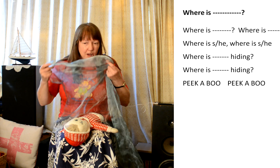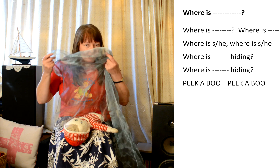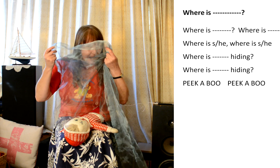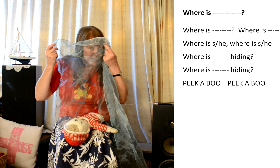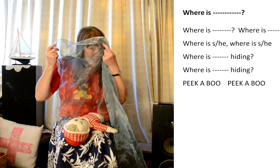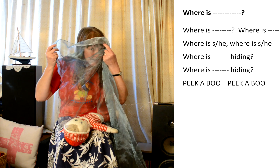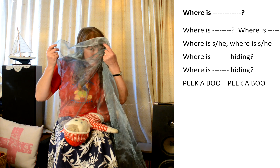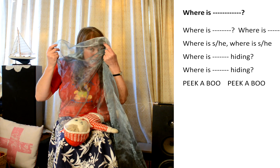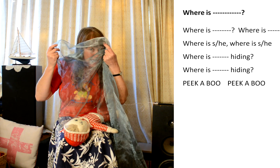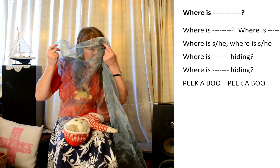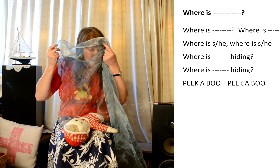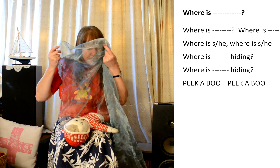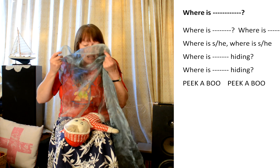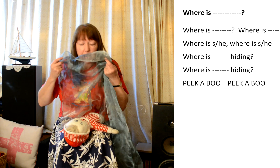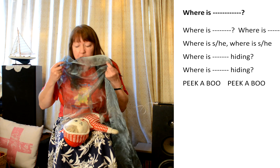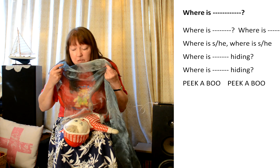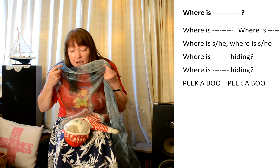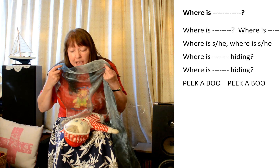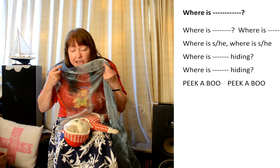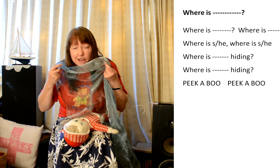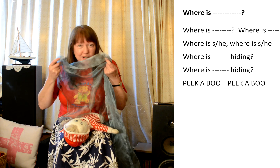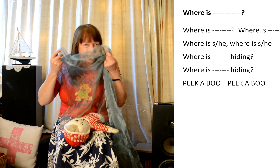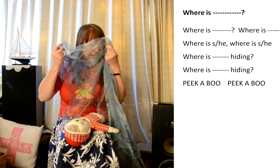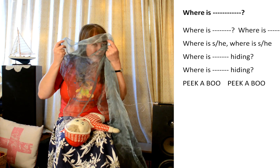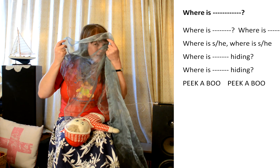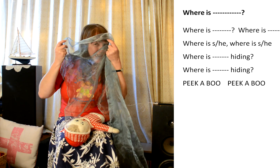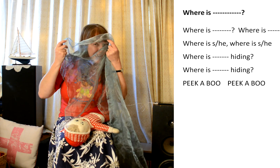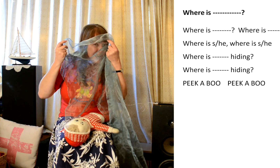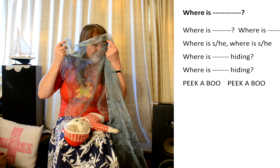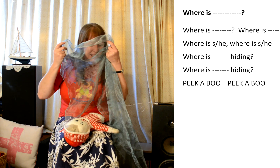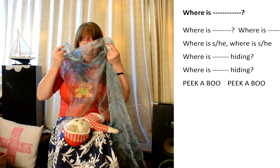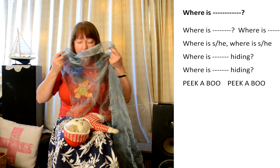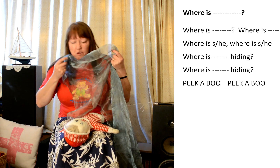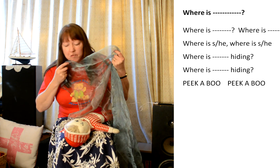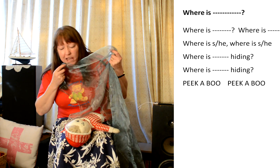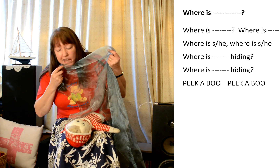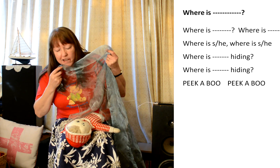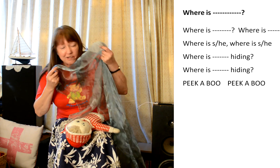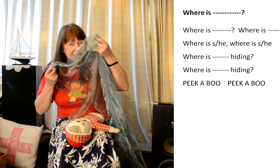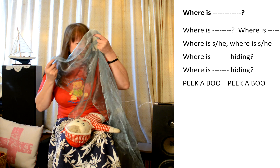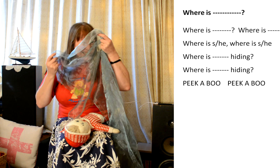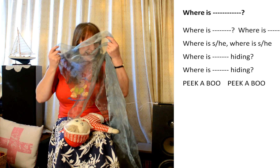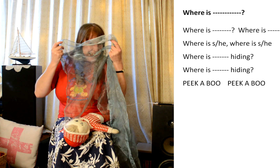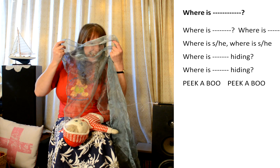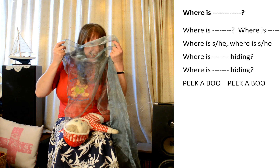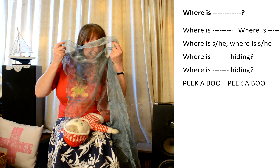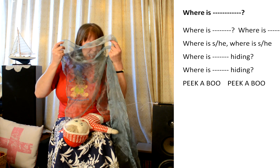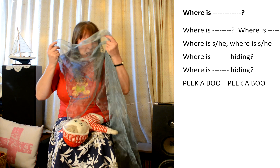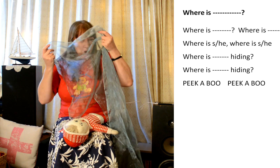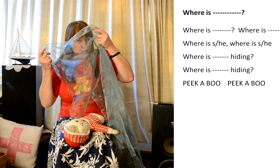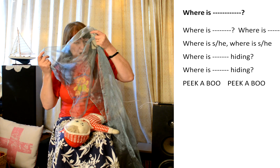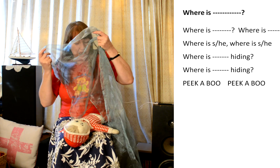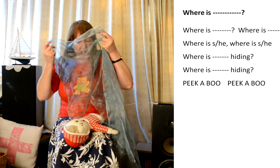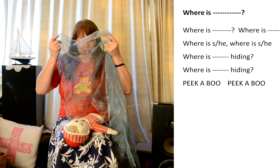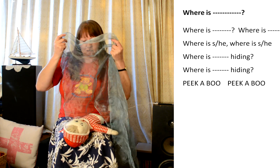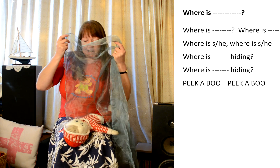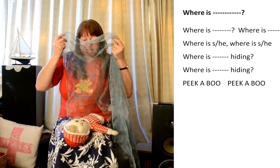Where is baby? Where is baby? Where is he? Where is